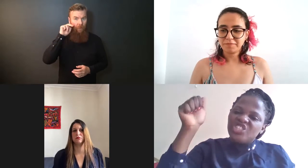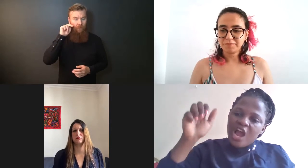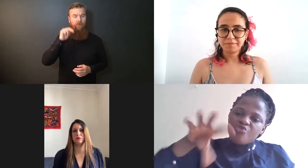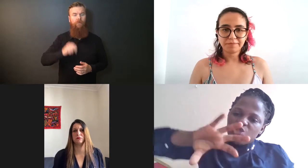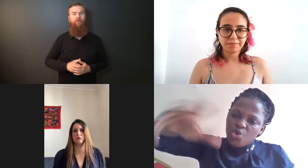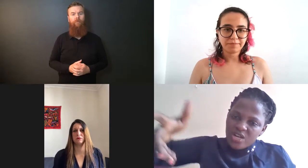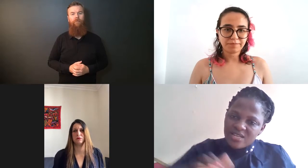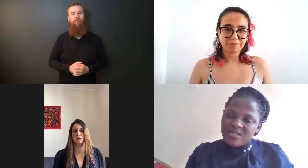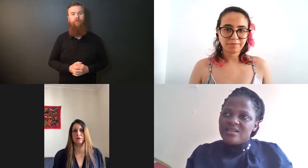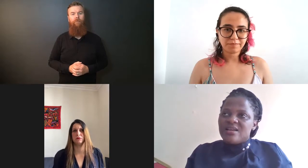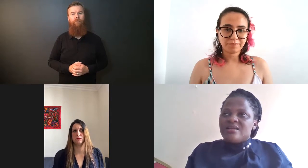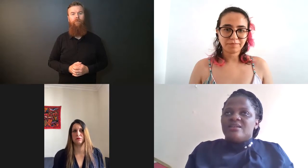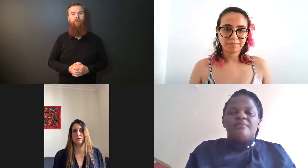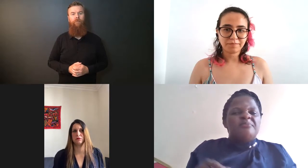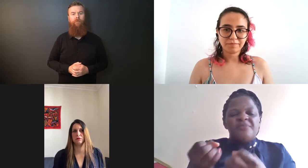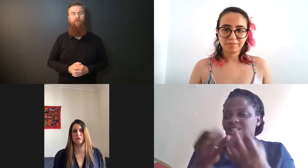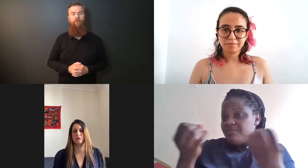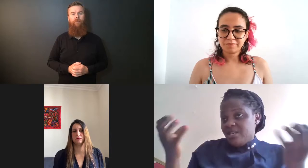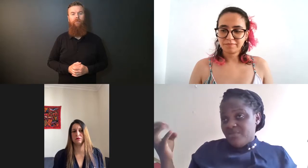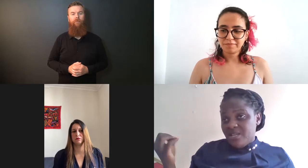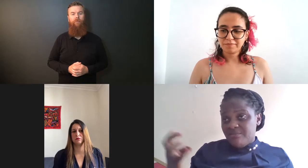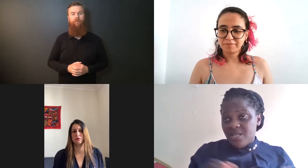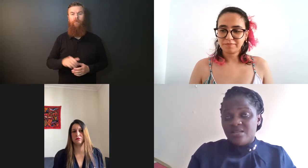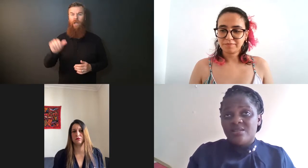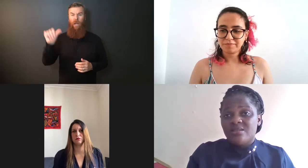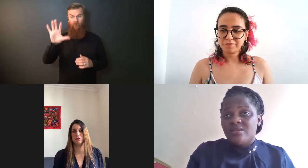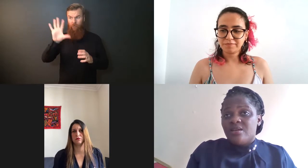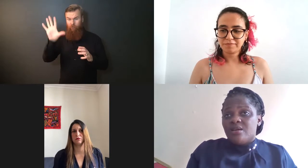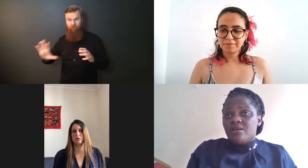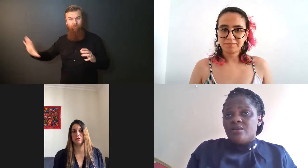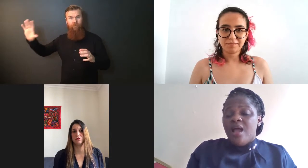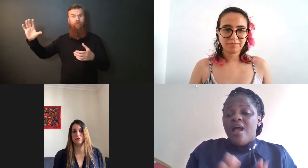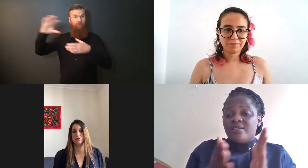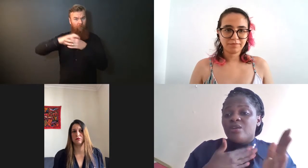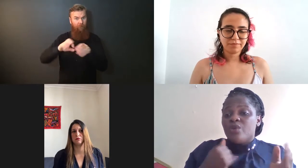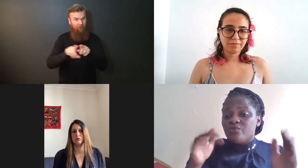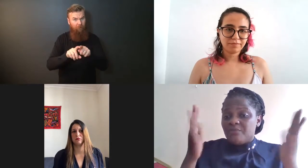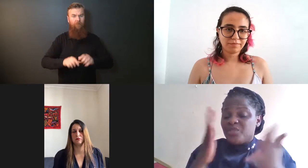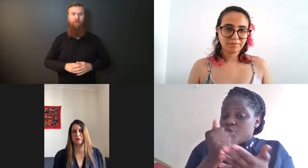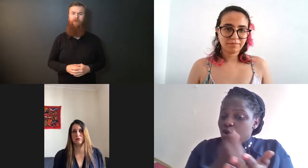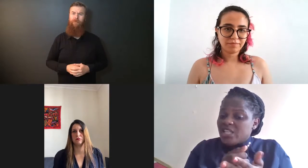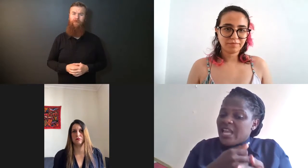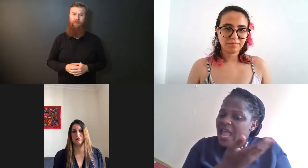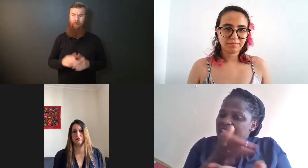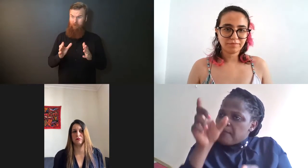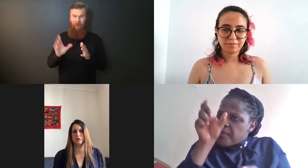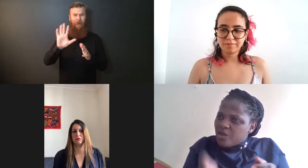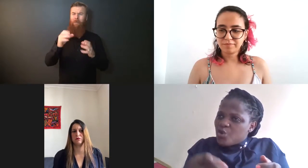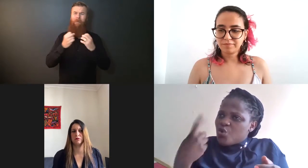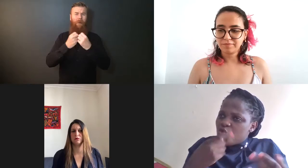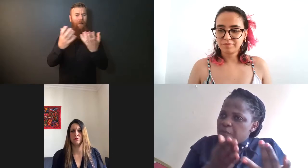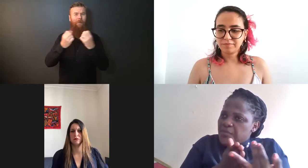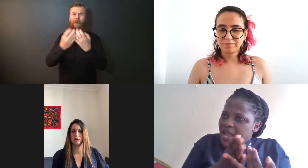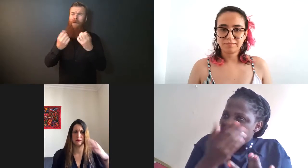we have Asia. So many of them. I would love to